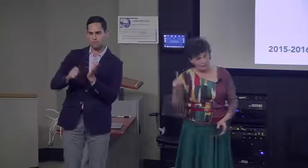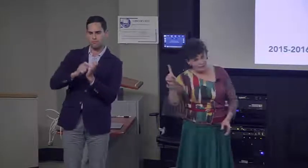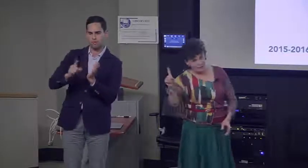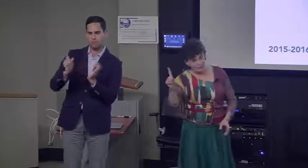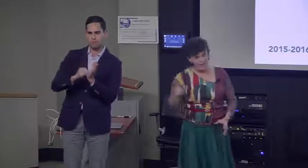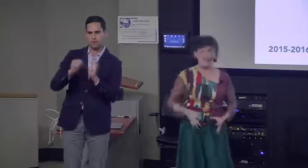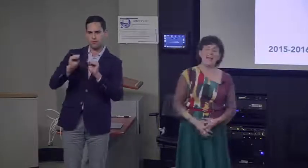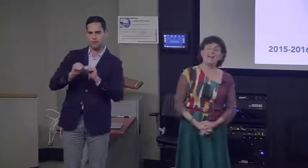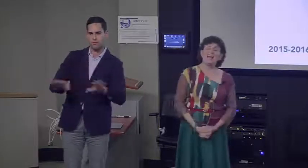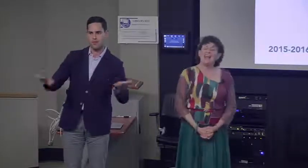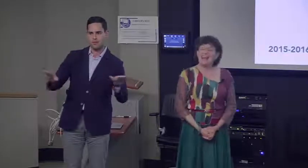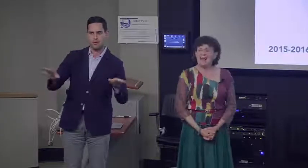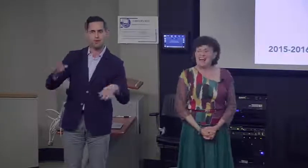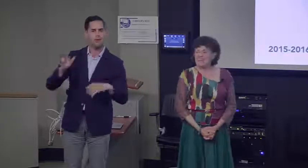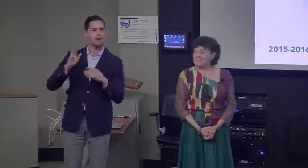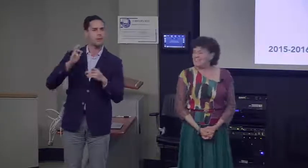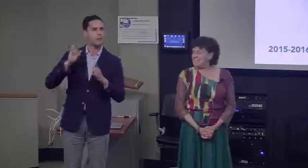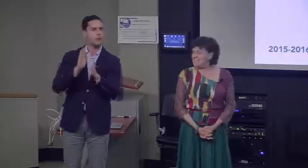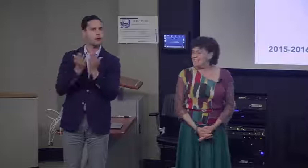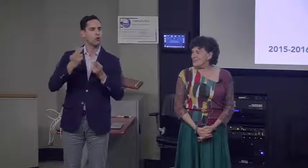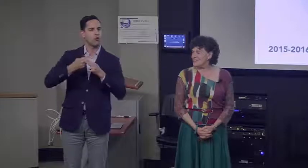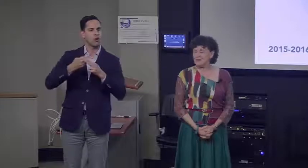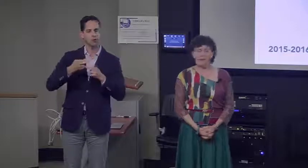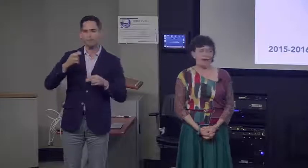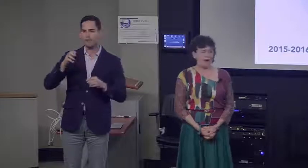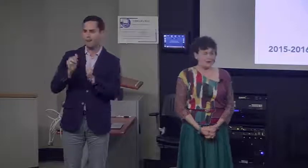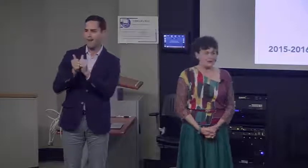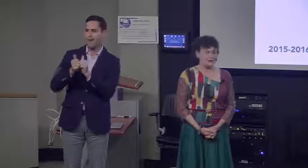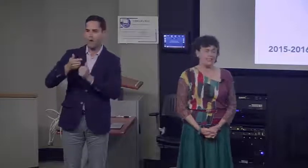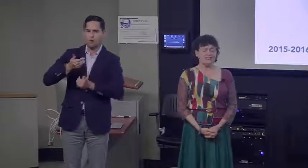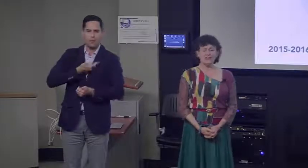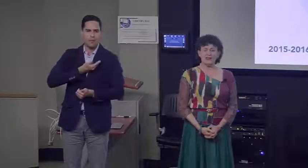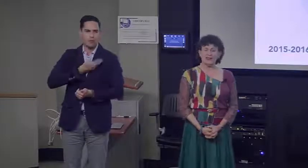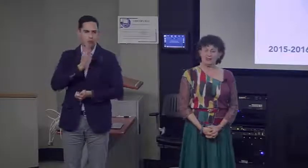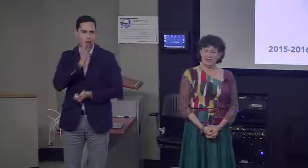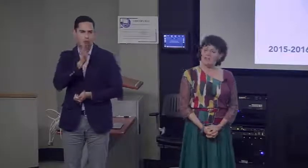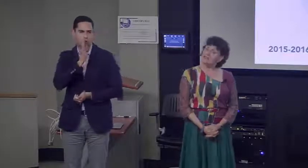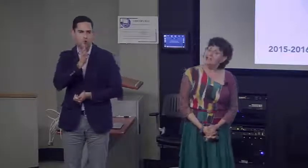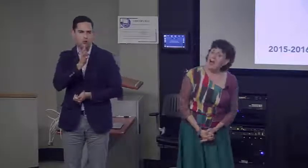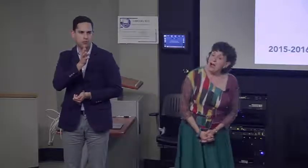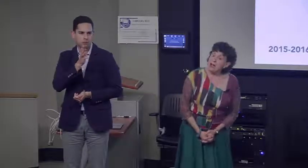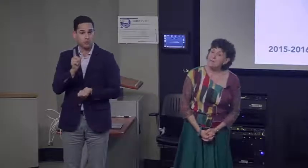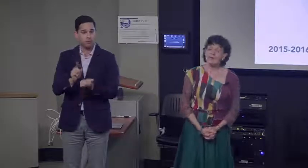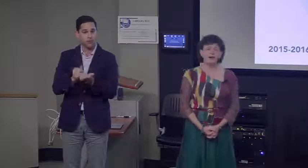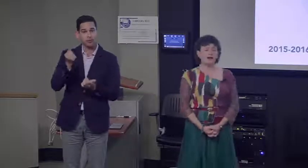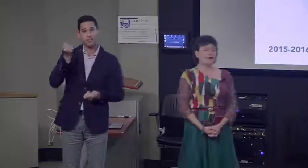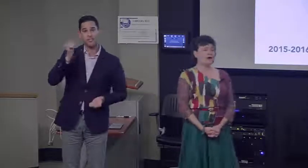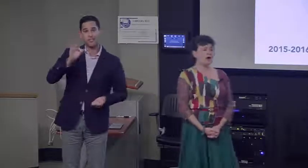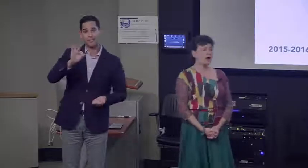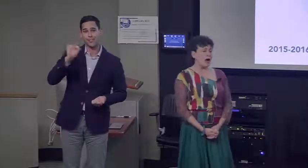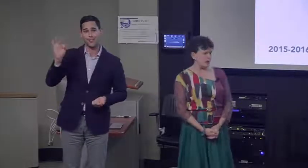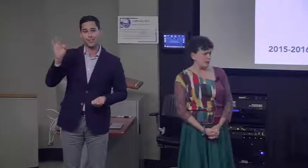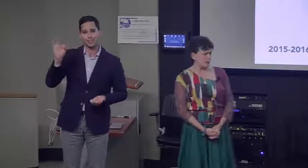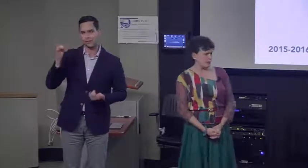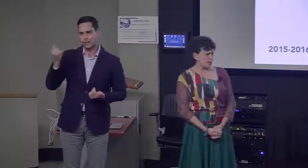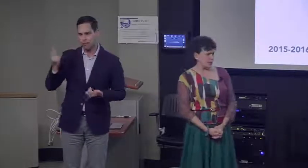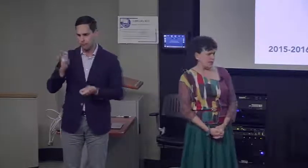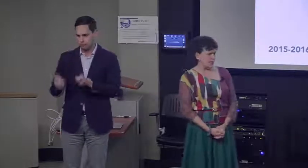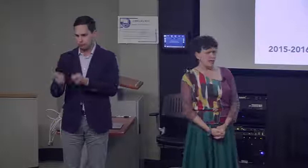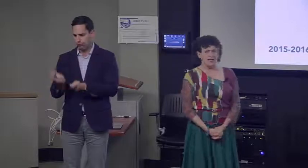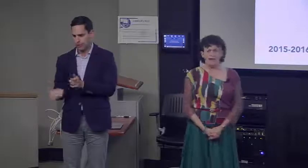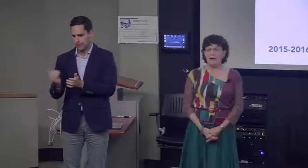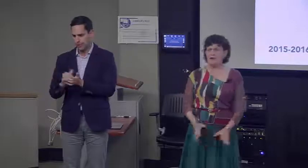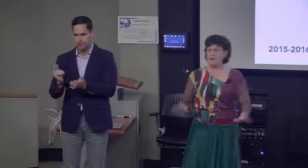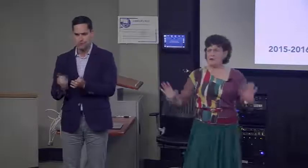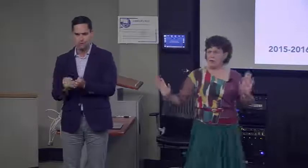ready for a revision. And we were actually concerned at the time about how our colleagues would take